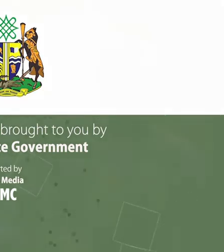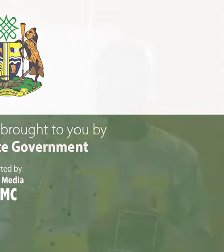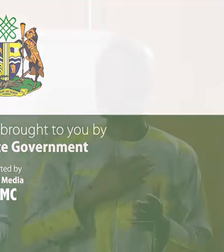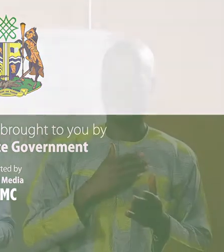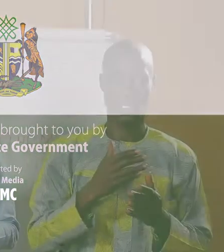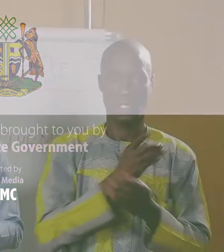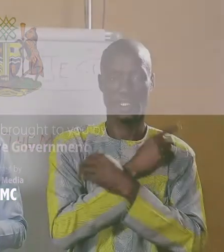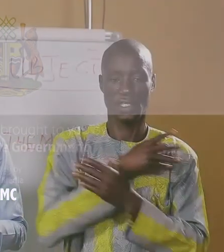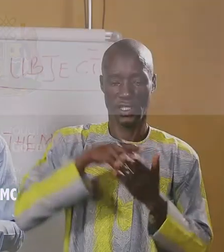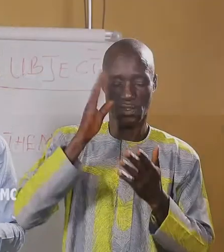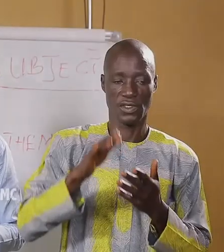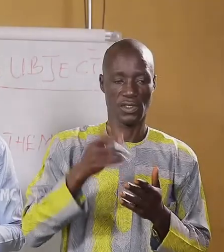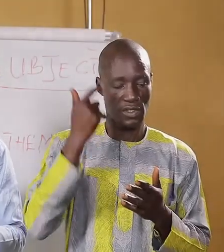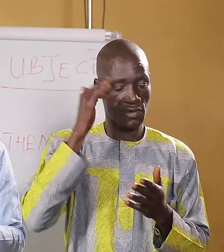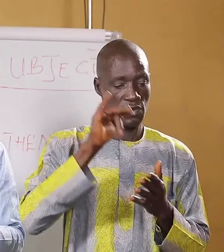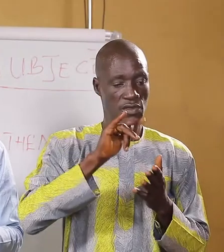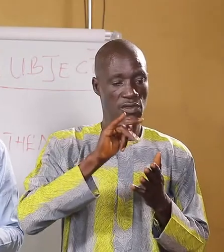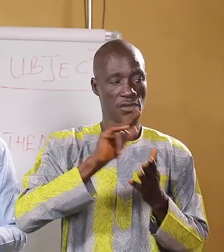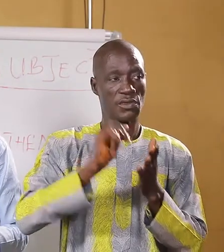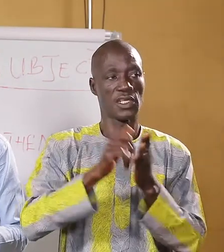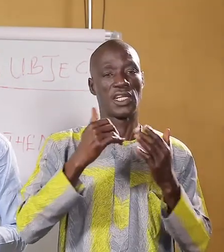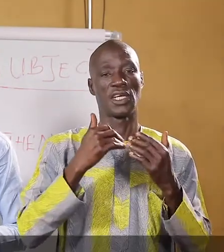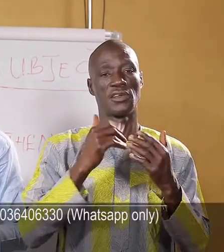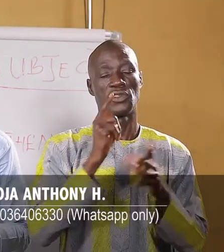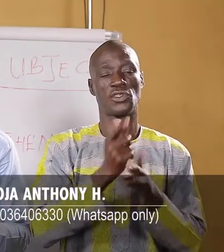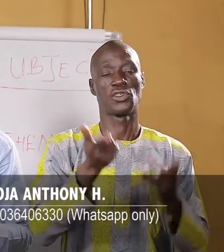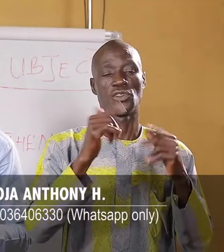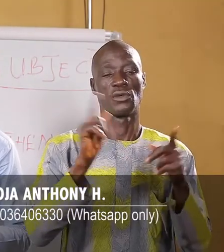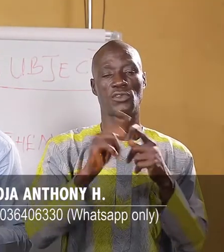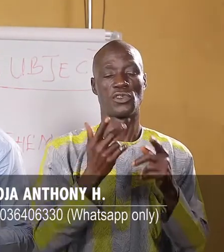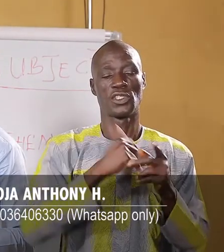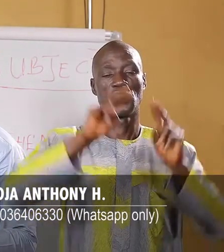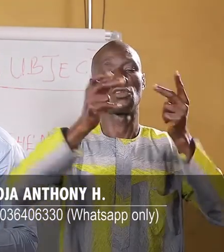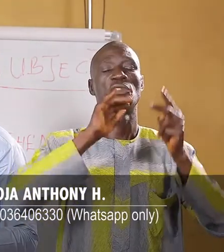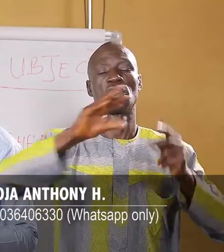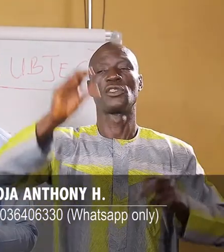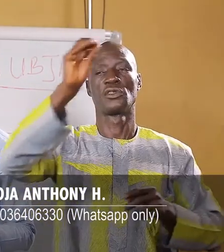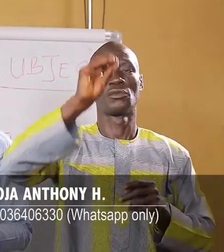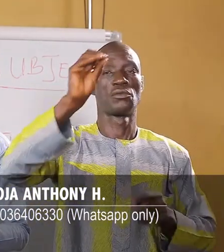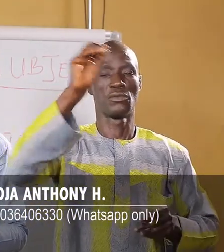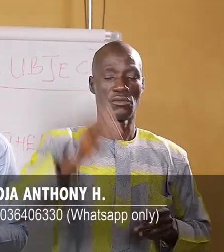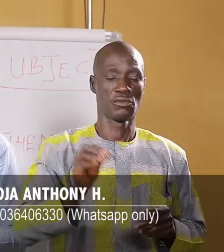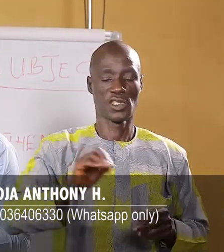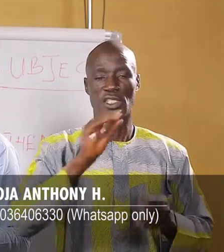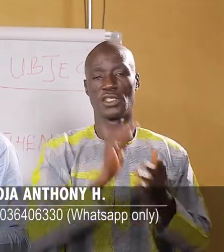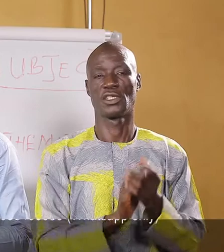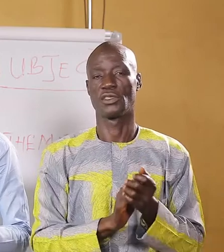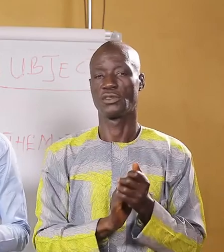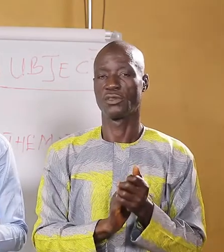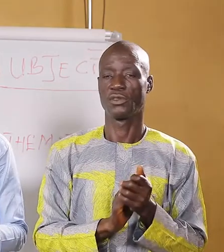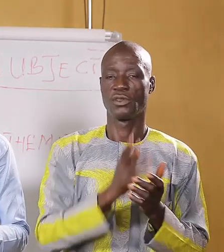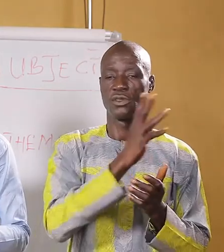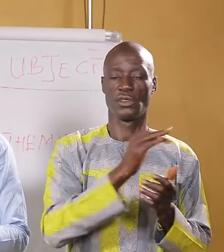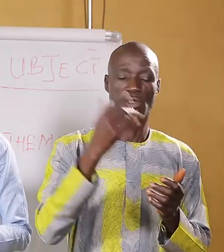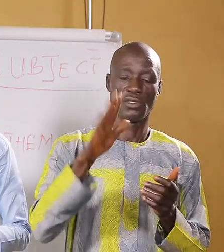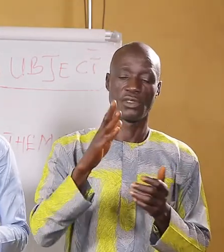My dear learners, for those that are just joining us, the topic is percentage,